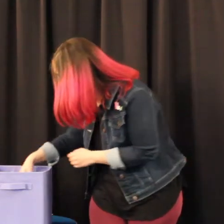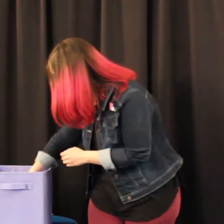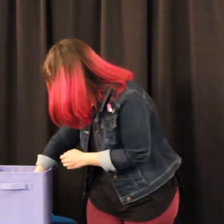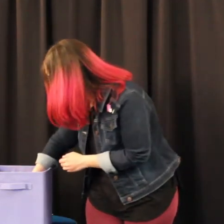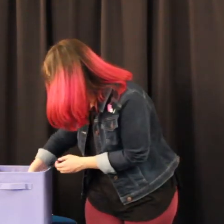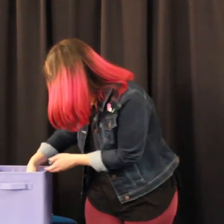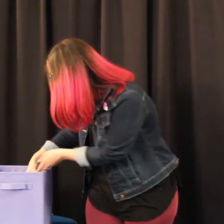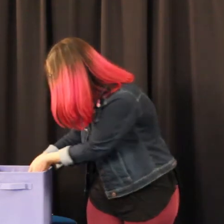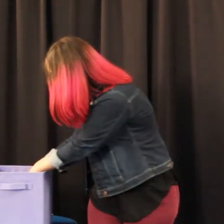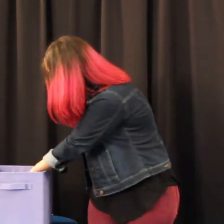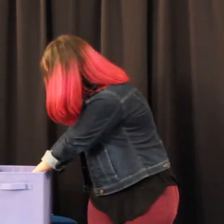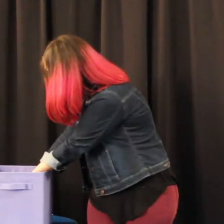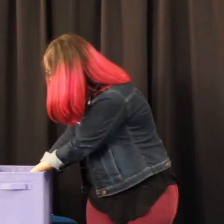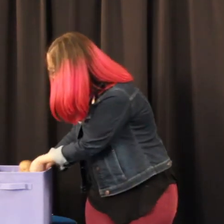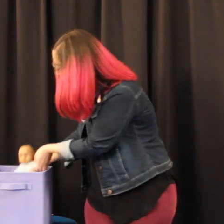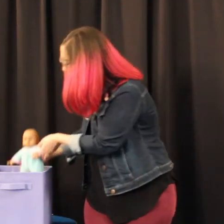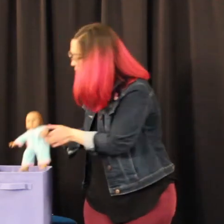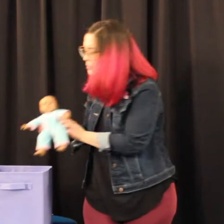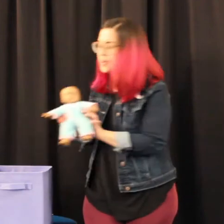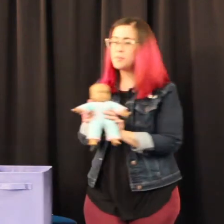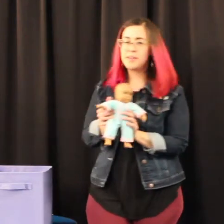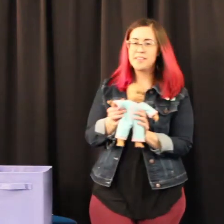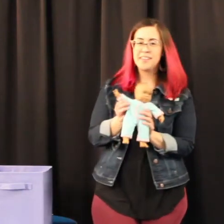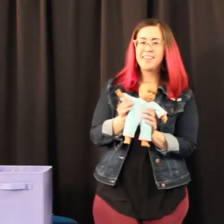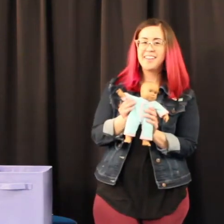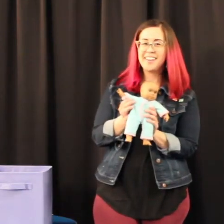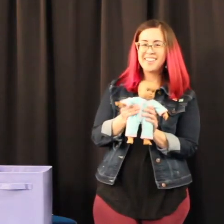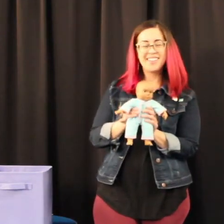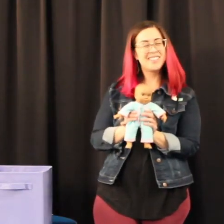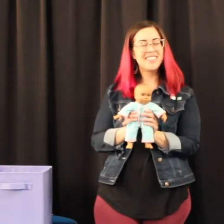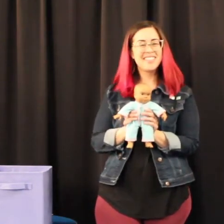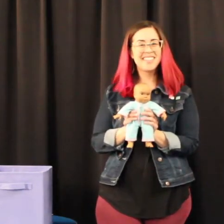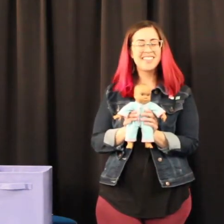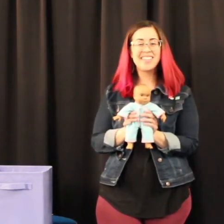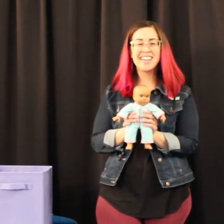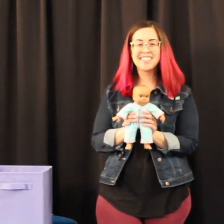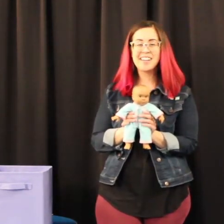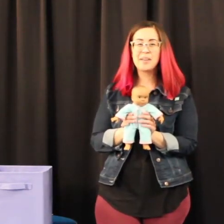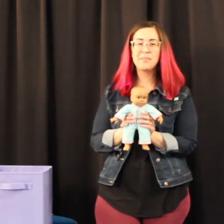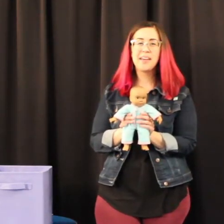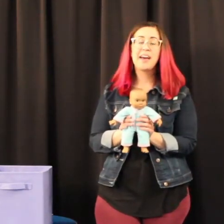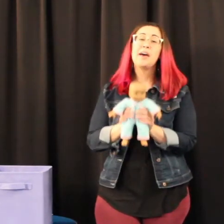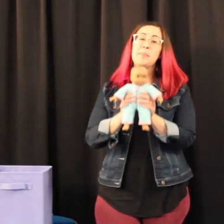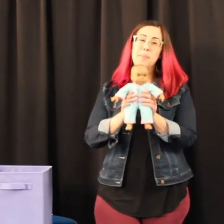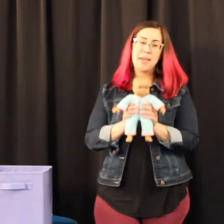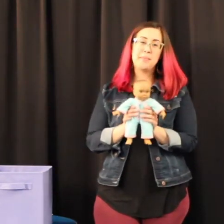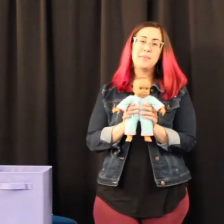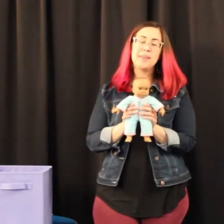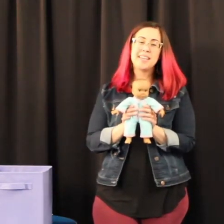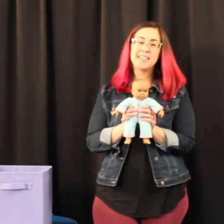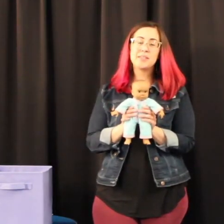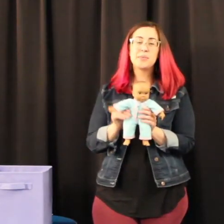Ooh, we got a cute little baby. So let's sing one last time. Baby begins with